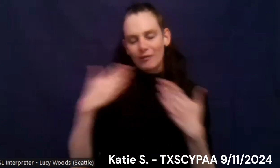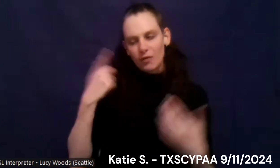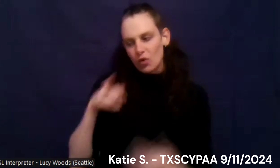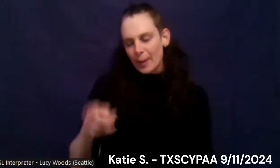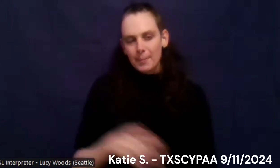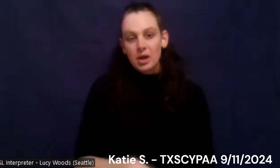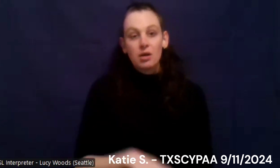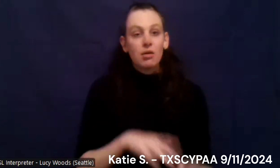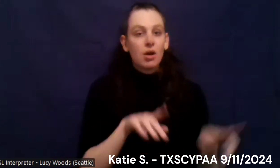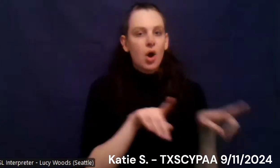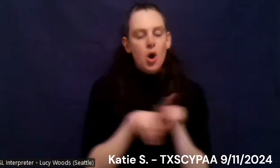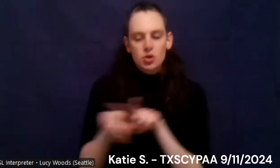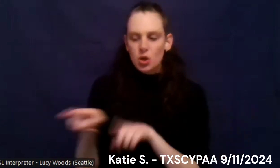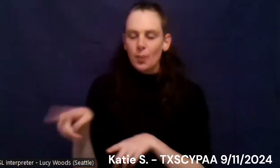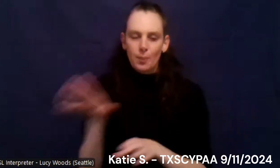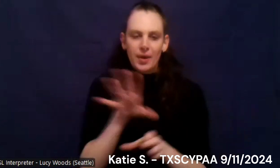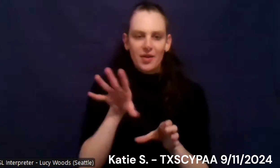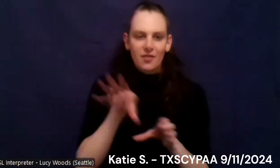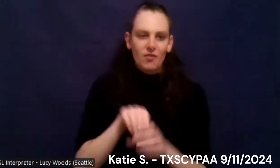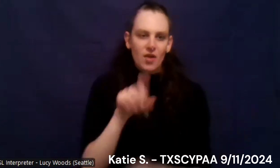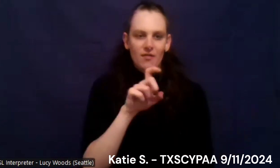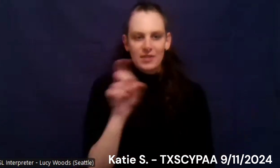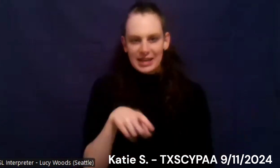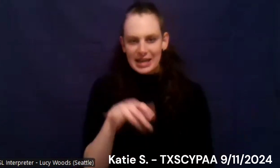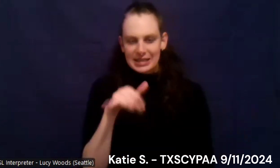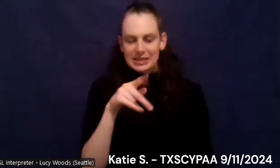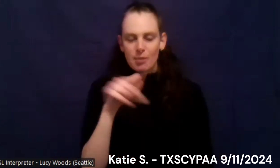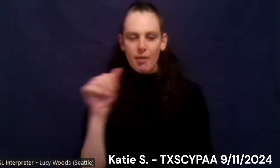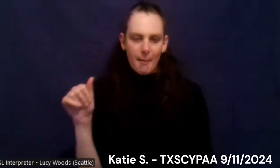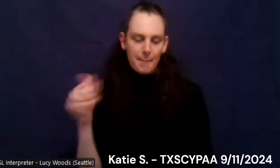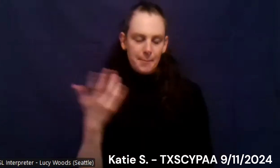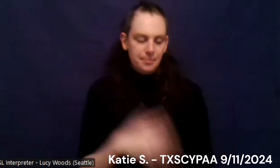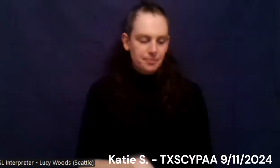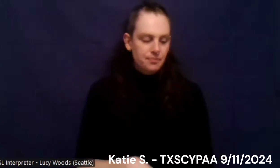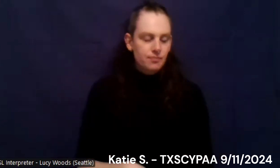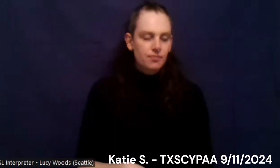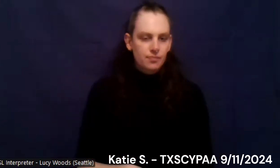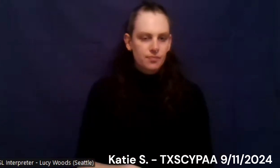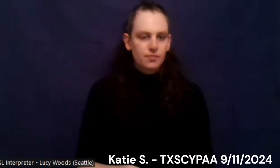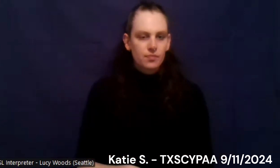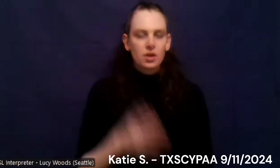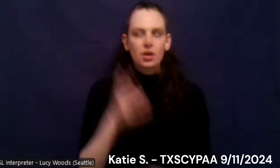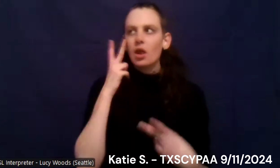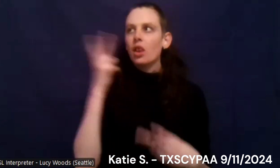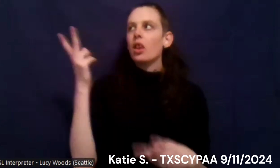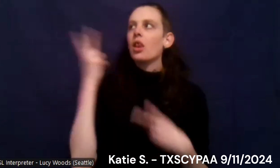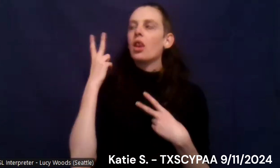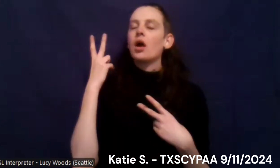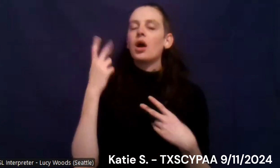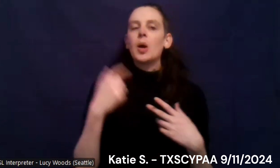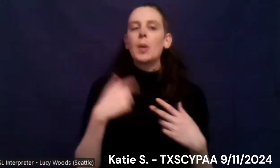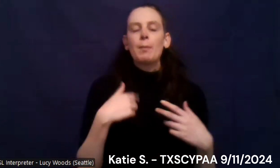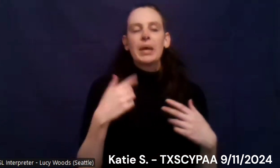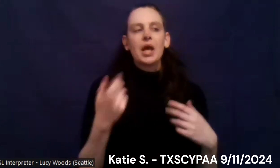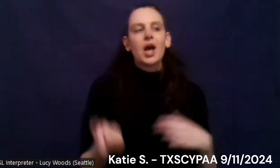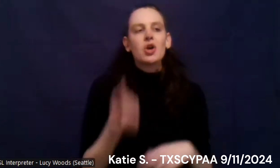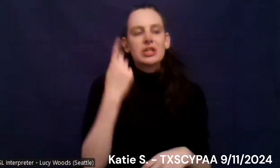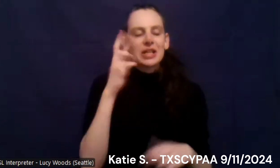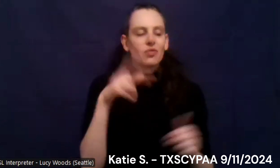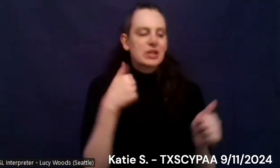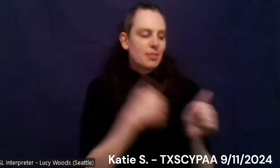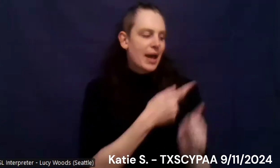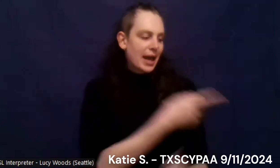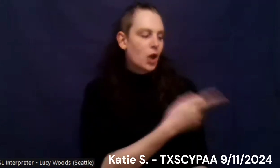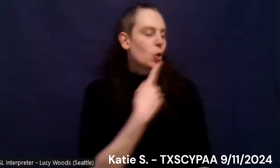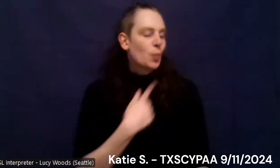He's also a part of TXSCYPAA. But in hindsight, I have much more respect for why my sponsor told me not to date in my first year. I